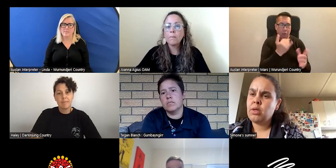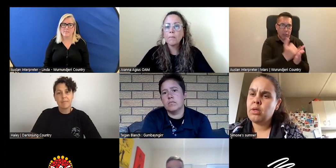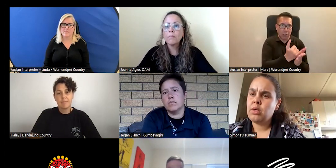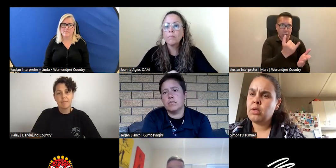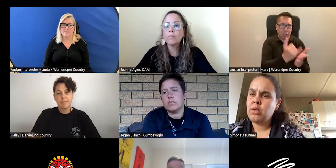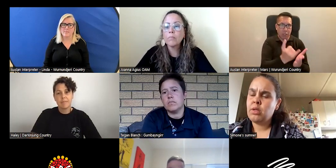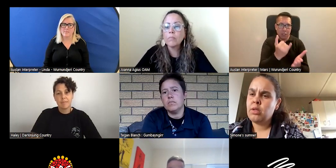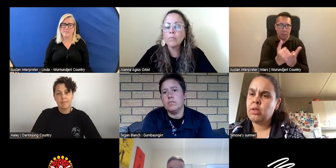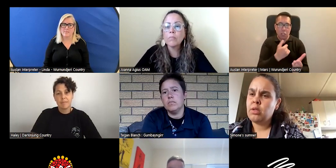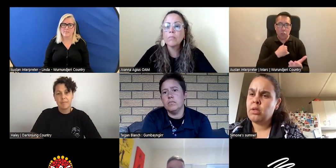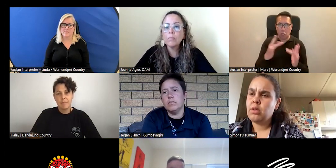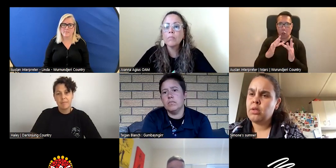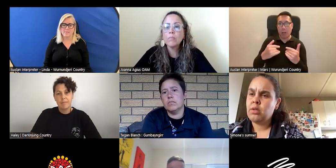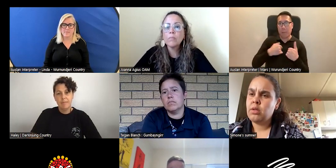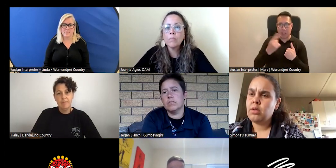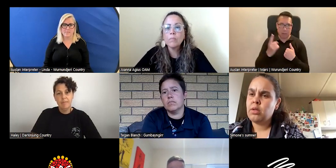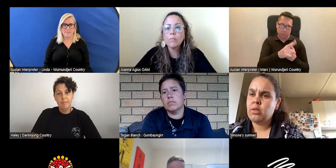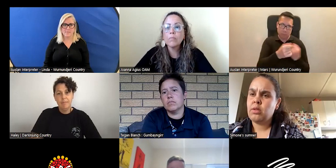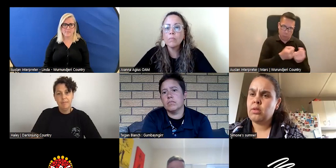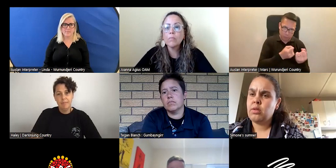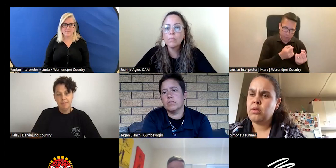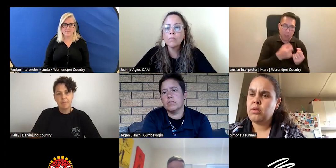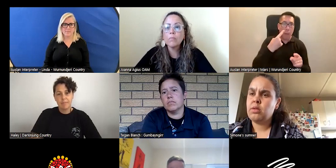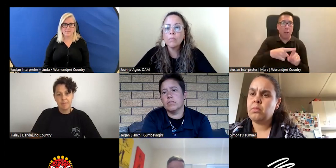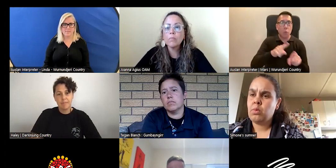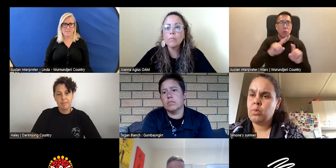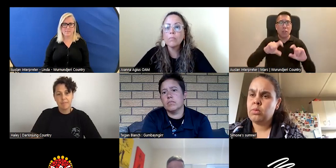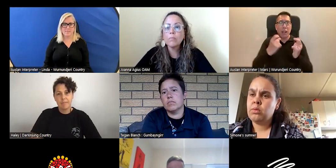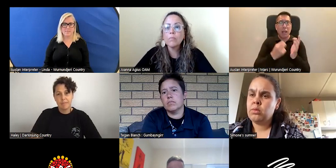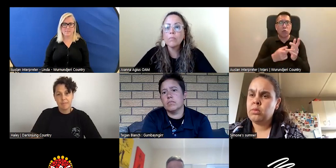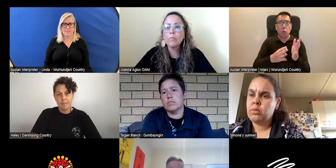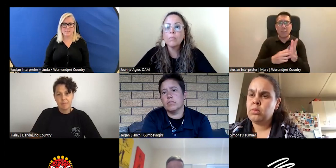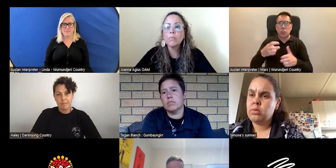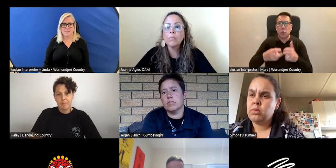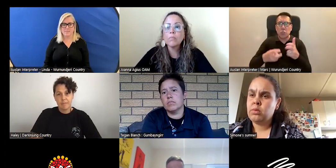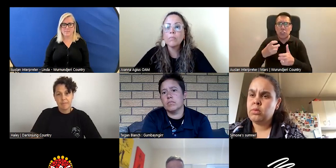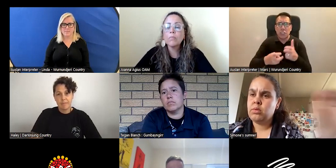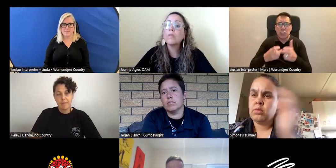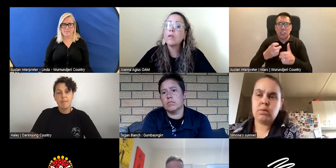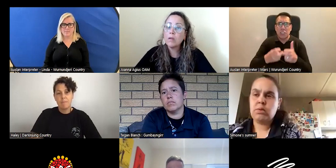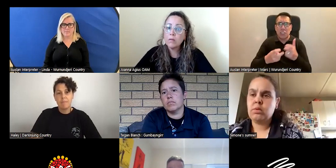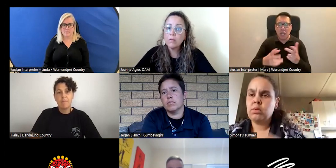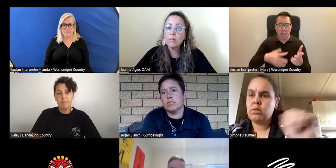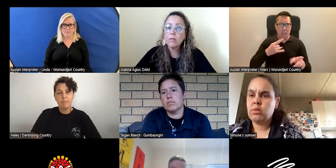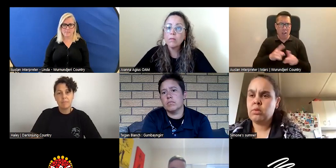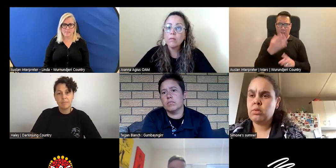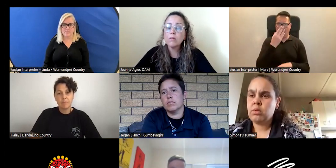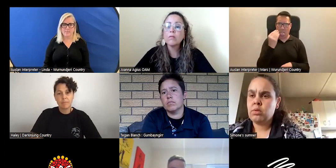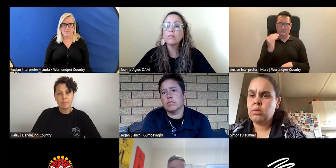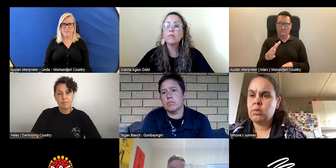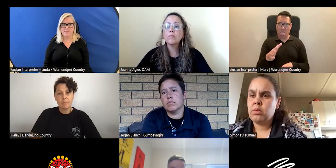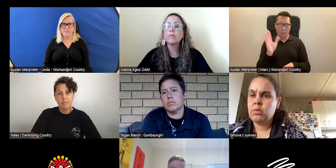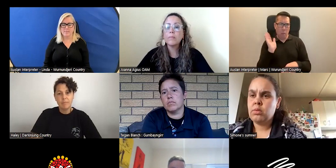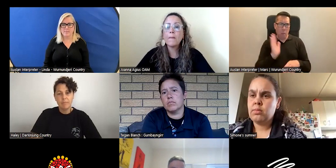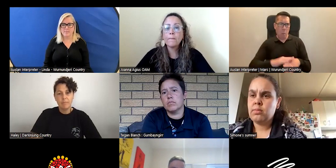you know, issues in the classroom with that school, and they feel like they can't be involved with the classroom and they don't rock up or show